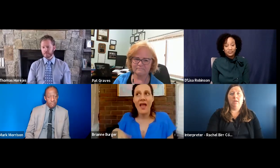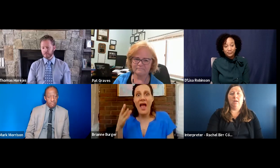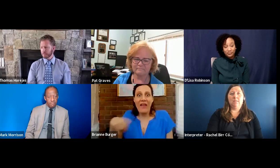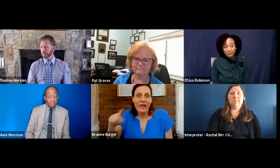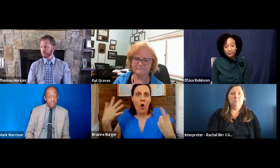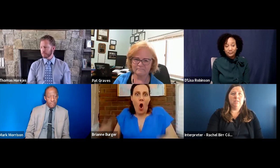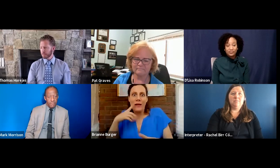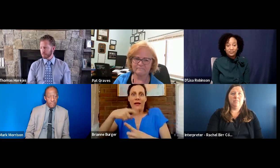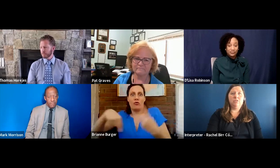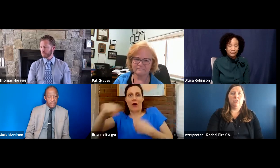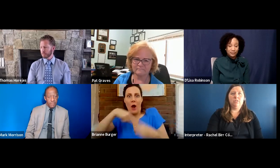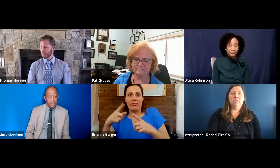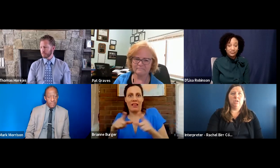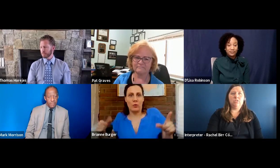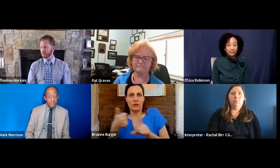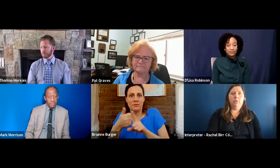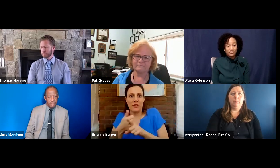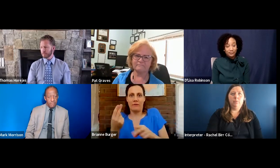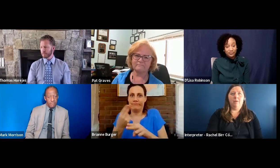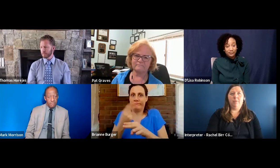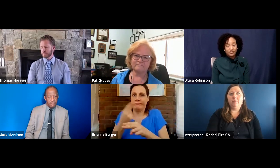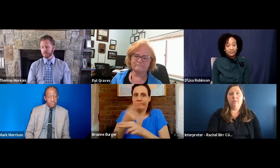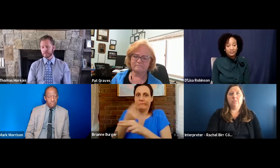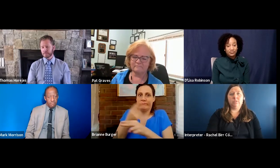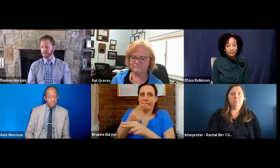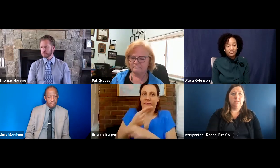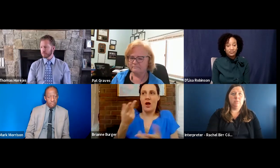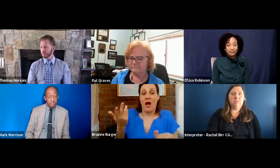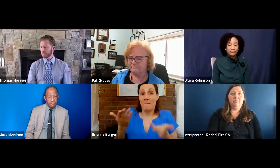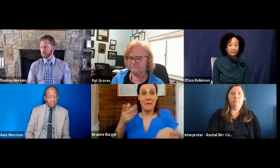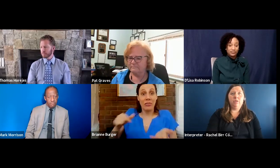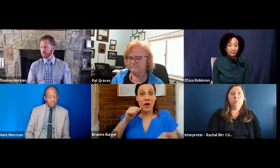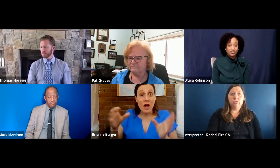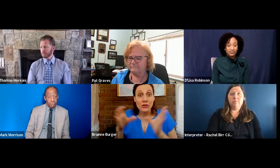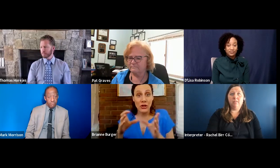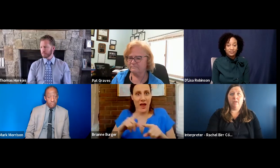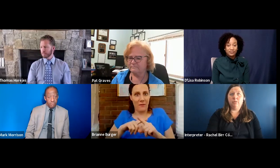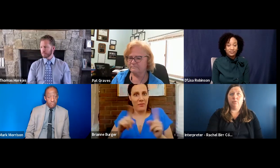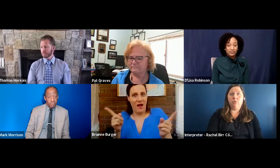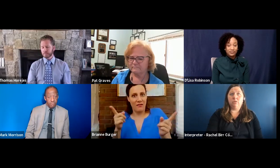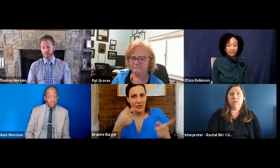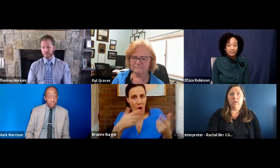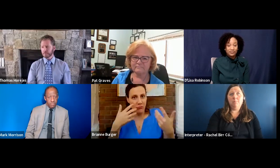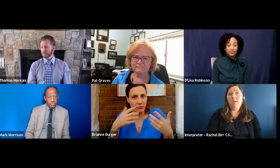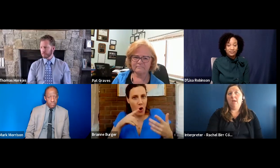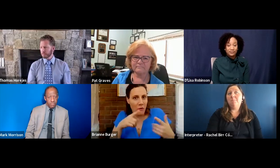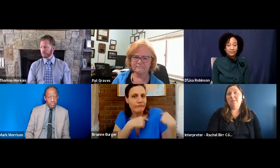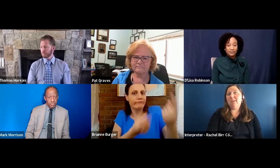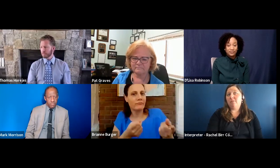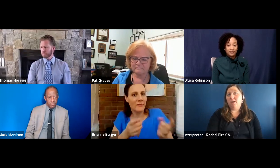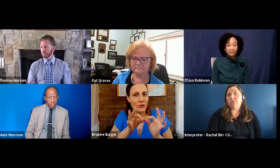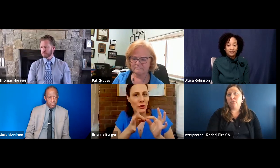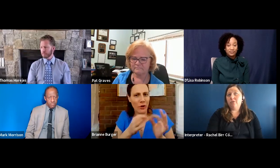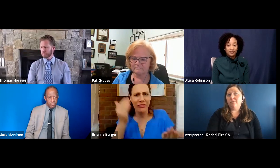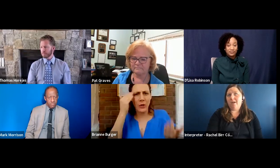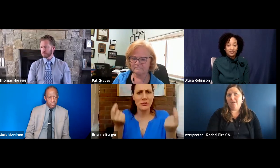maybe siblings of deaf adults. So people who have parents or siblings who are deaf, who have been users of the language for a long time, and maybe they